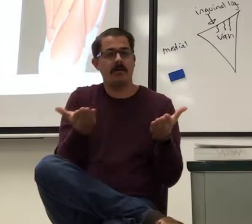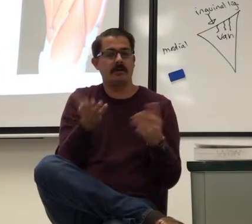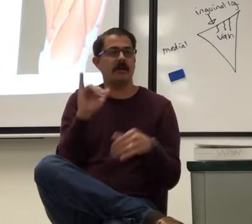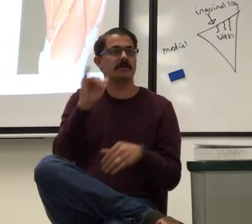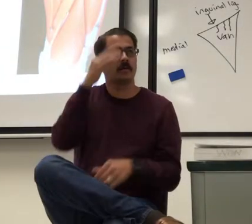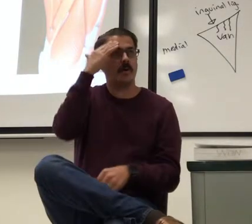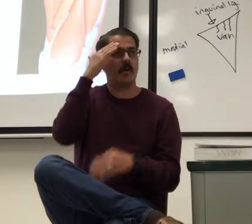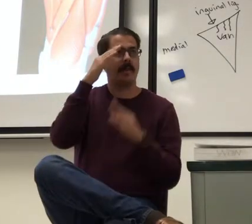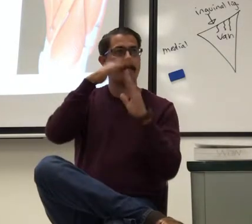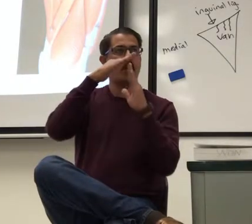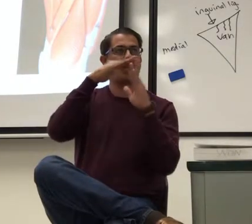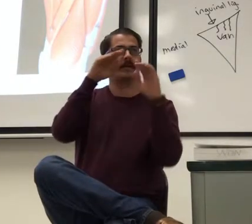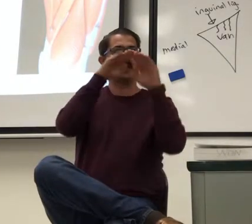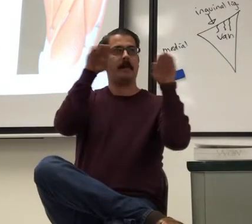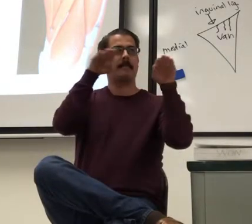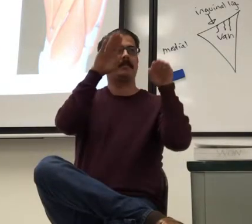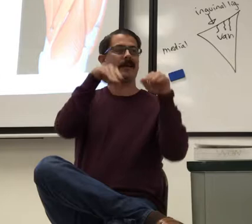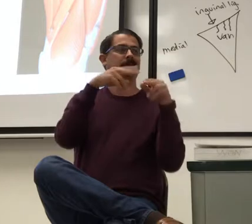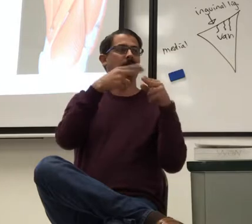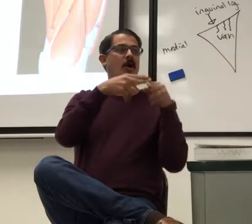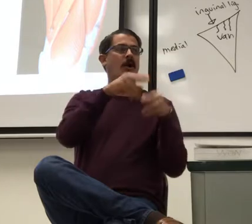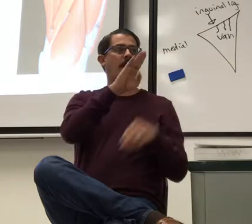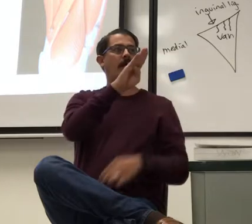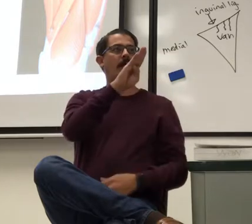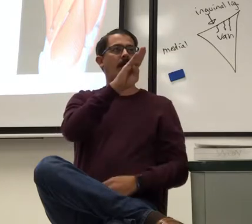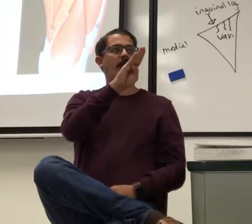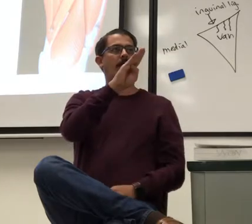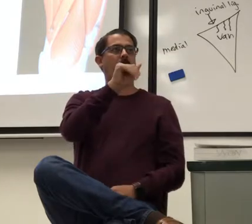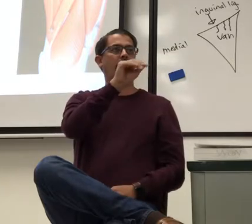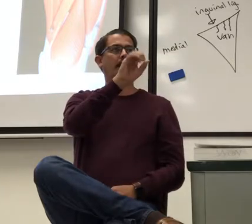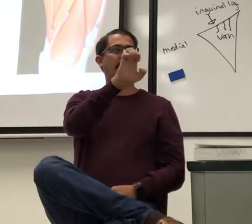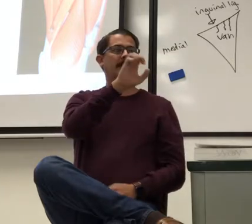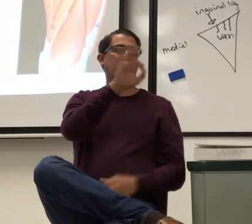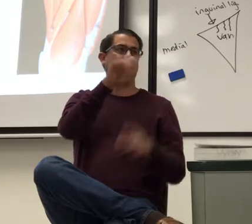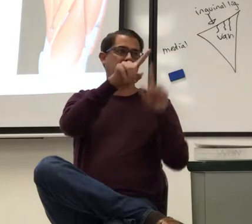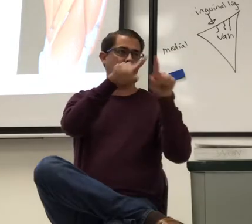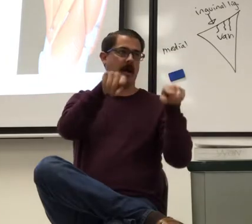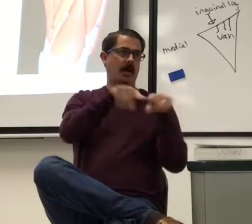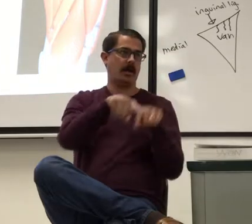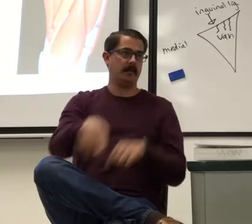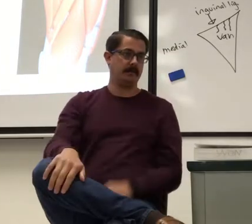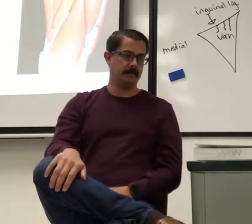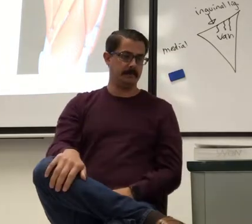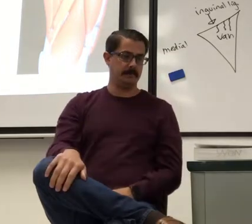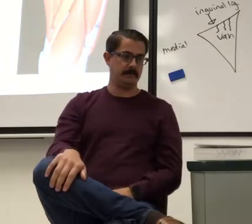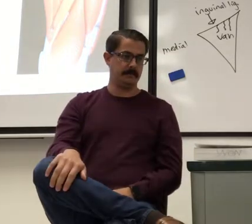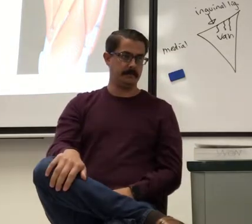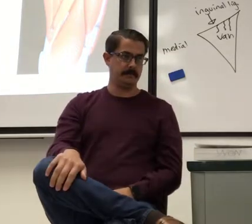So that top border, called the base of the triangle, is formed by the